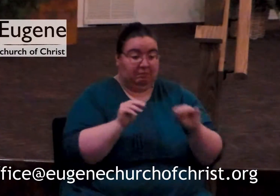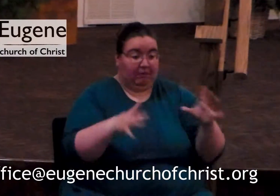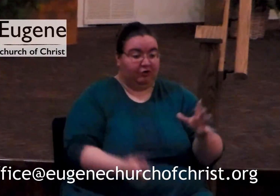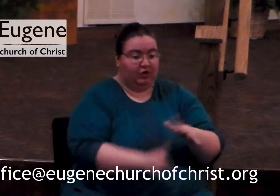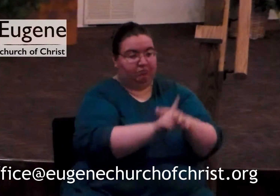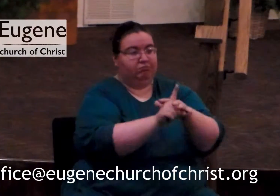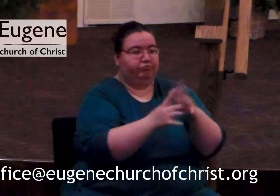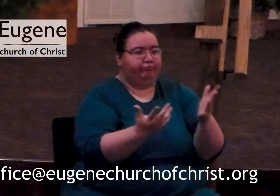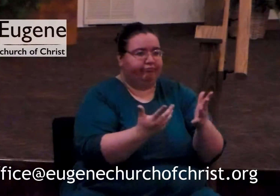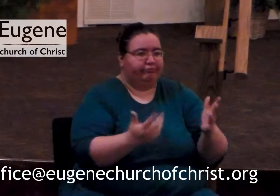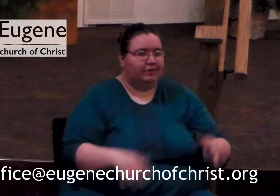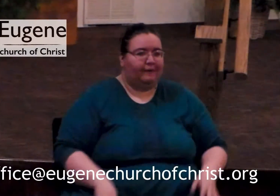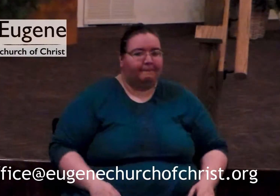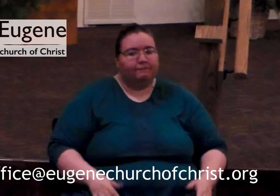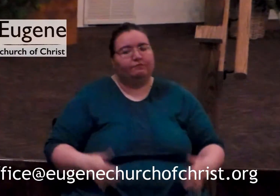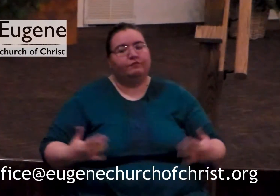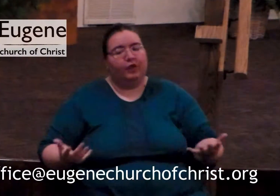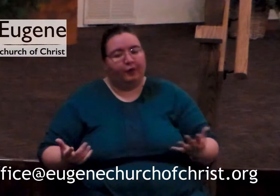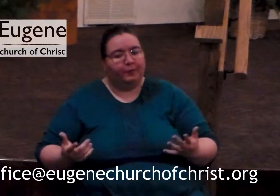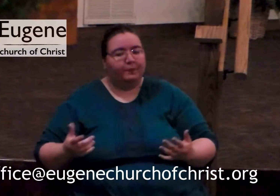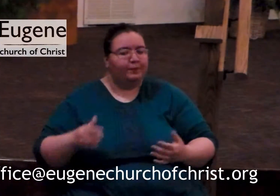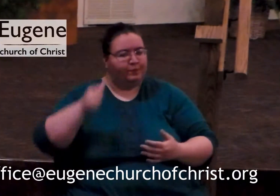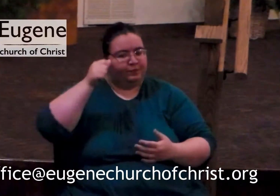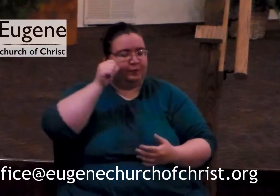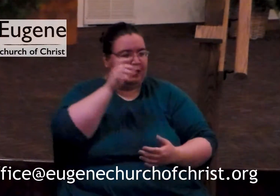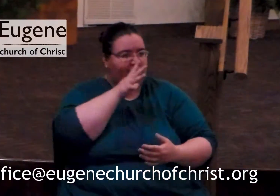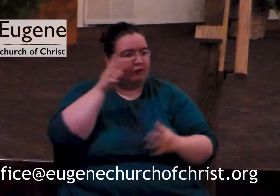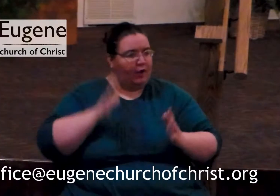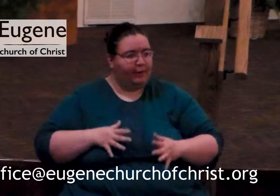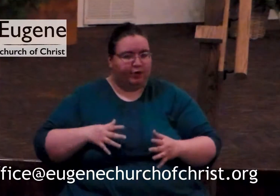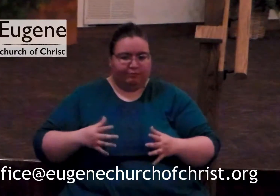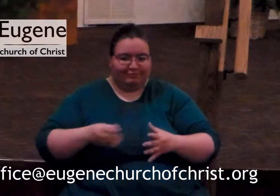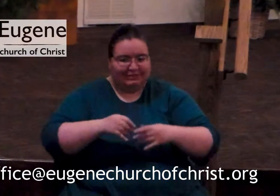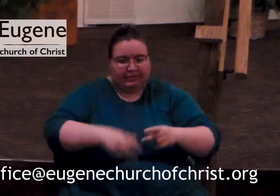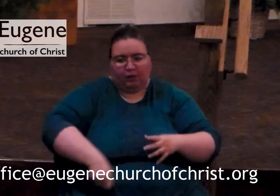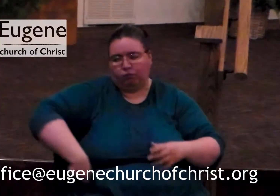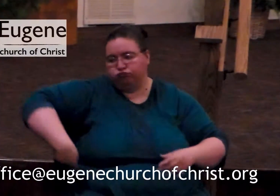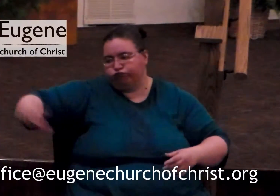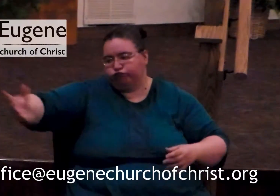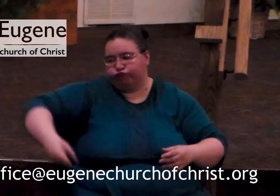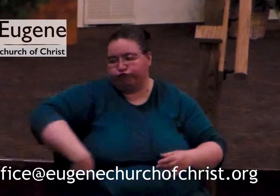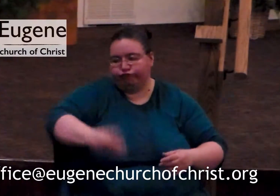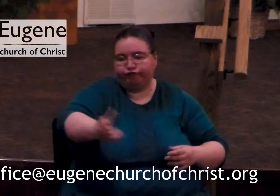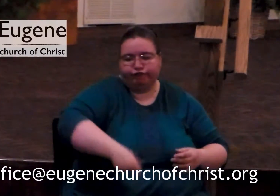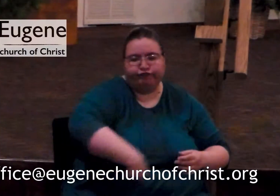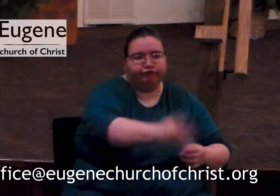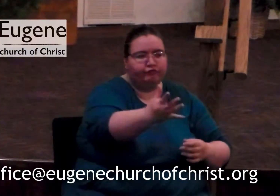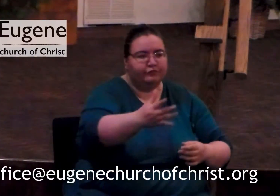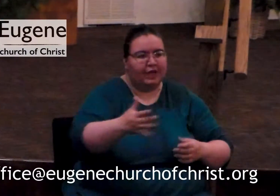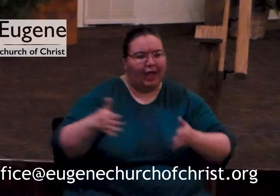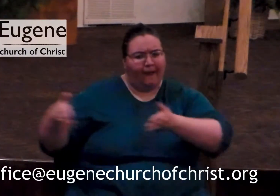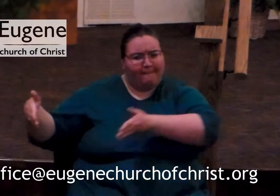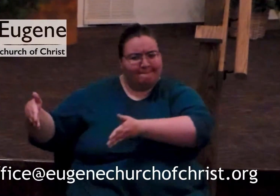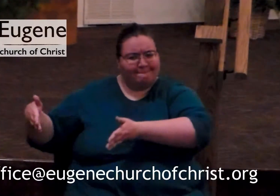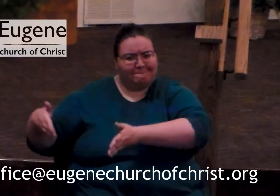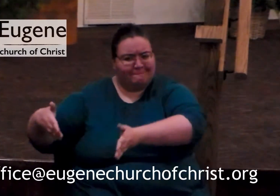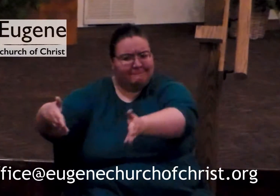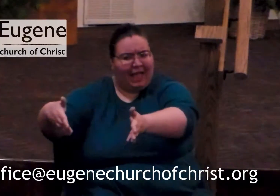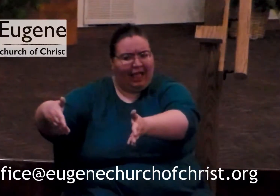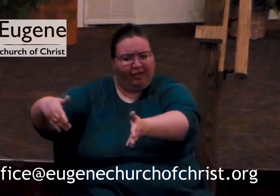scattering the seeds, some fell along the path, and the birds came and they ate it up. It came to the path. And I think most